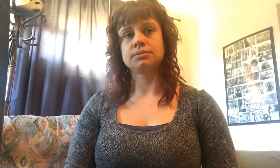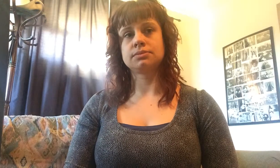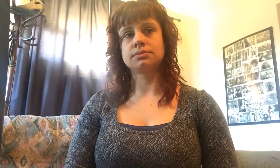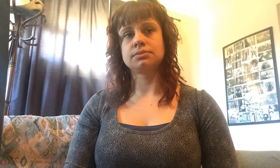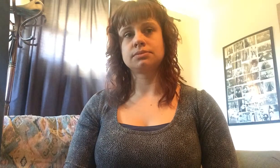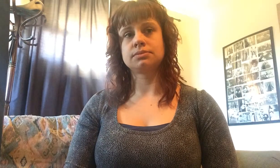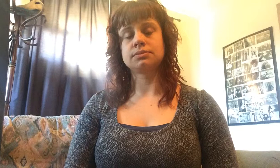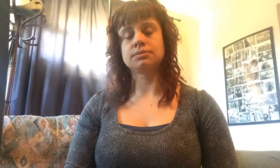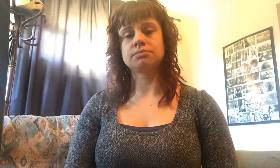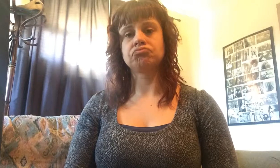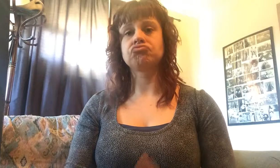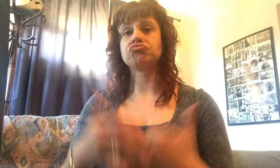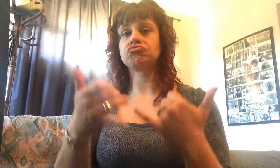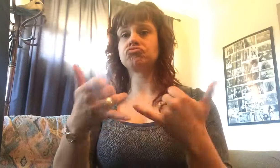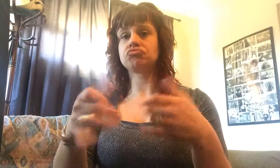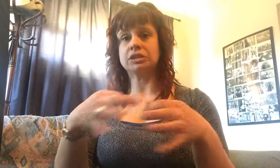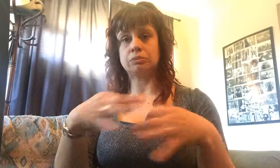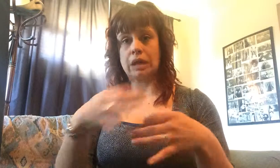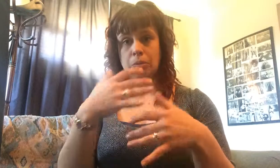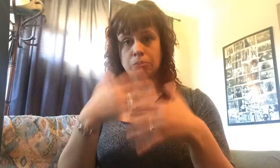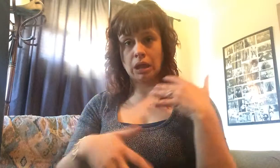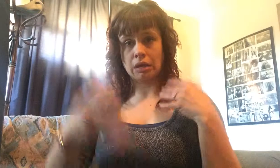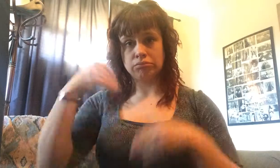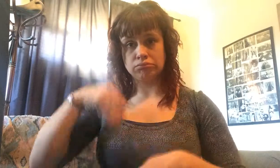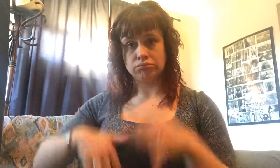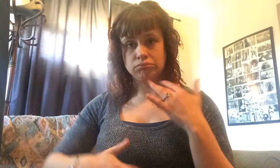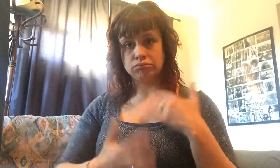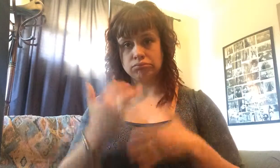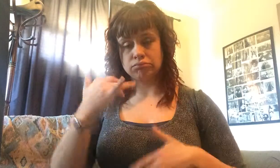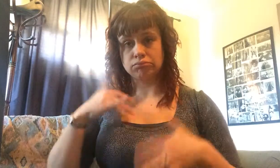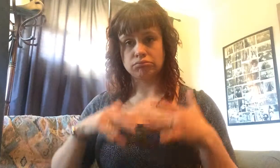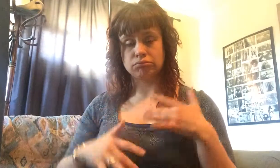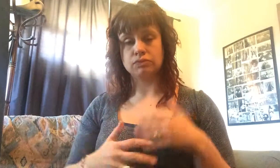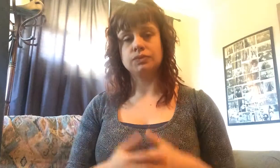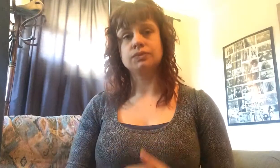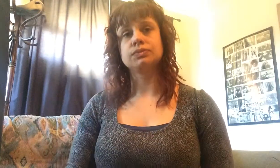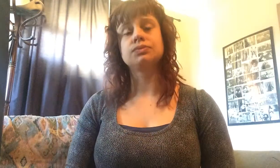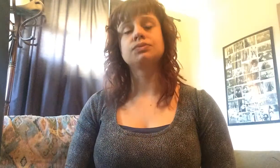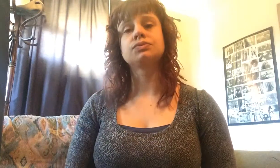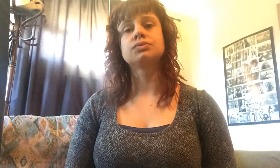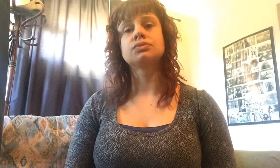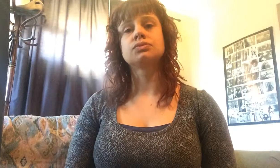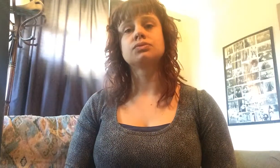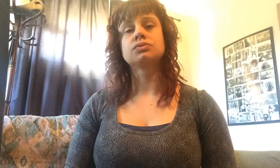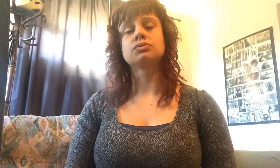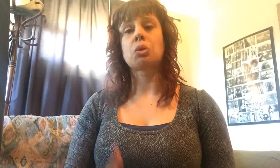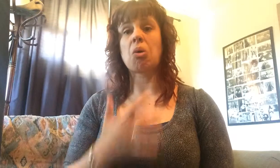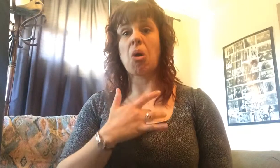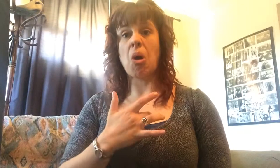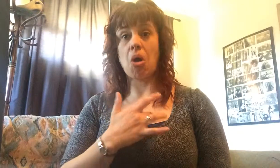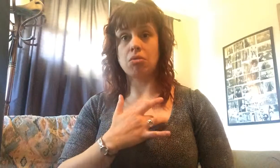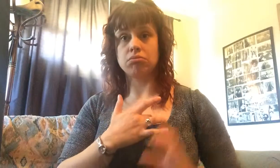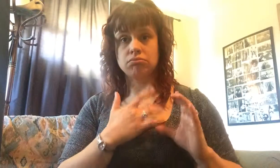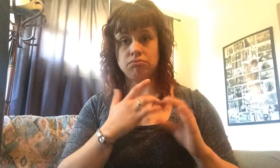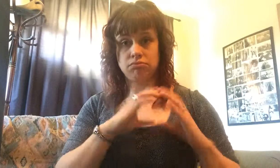the oxygenated blood is going to be taken up by the